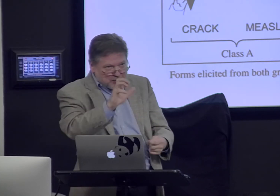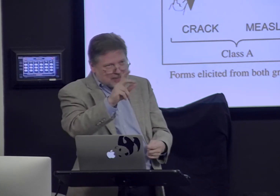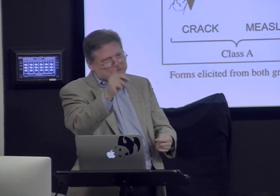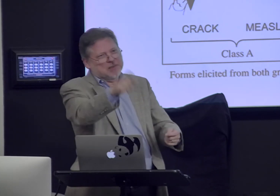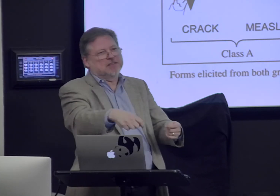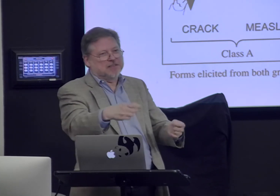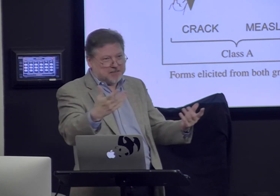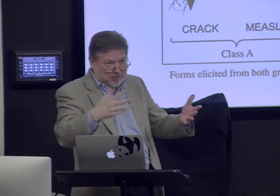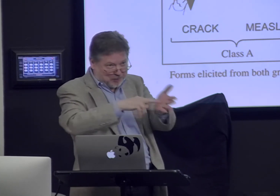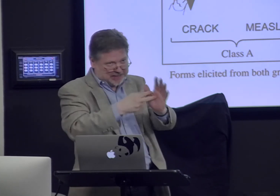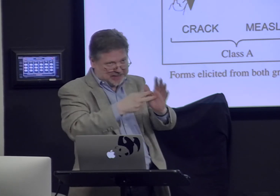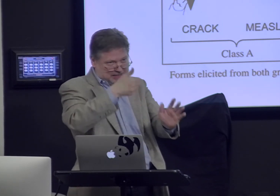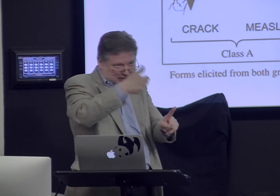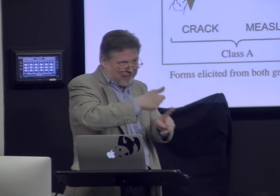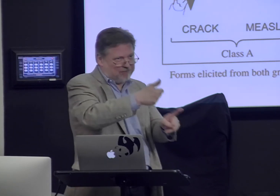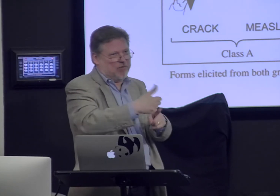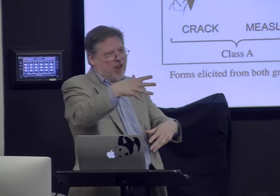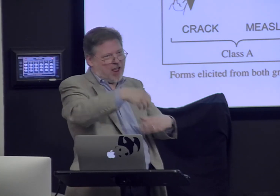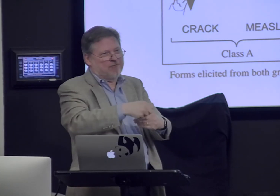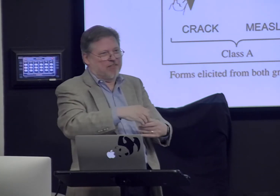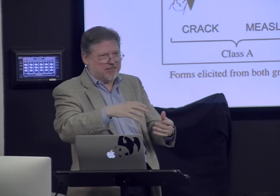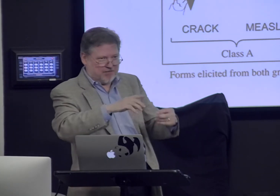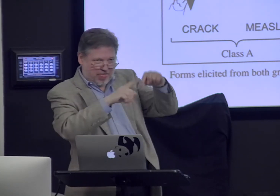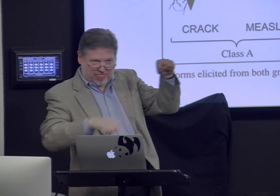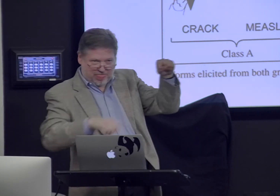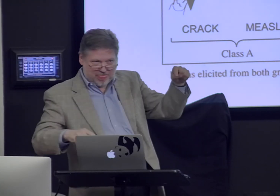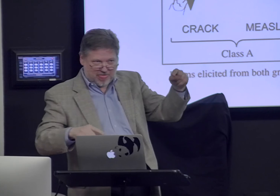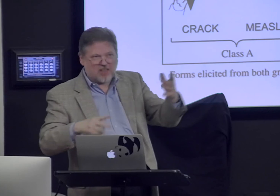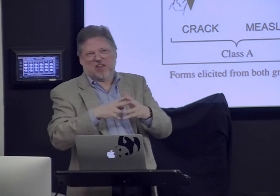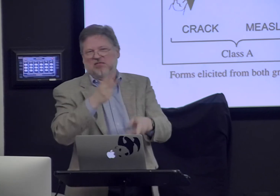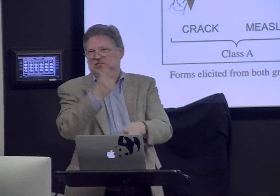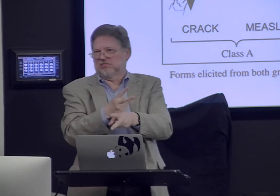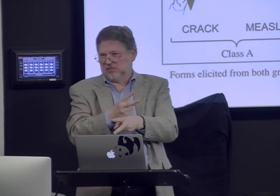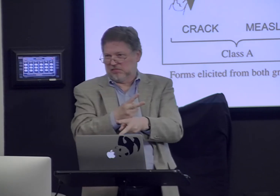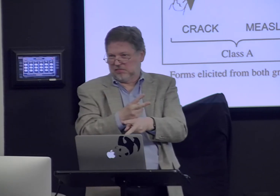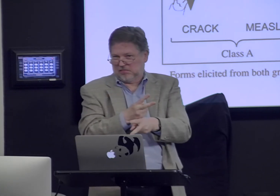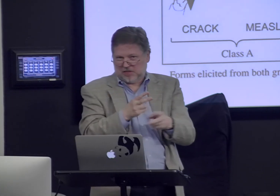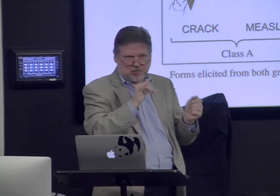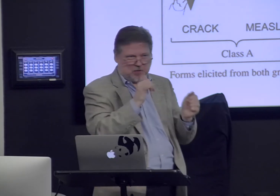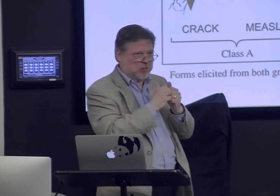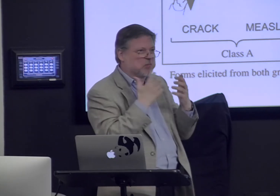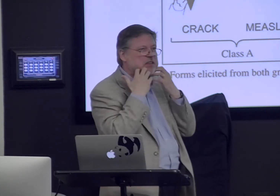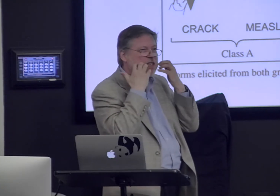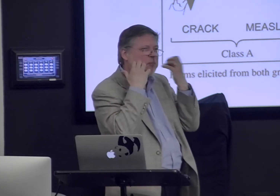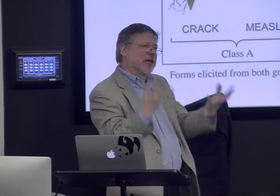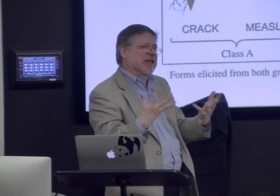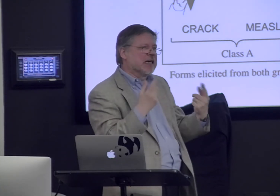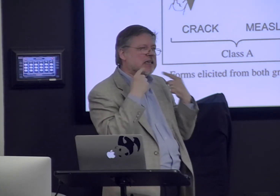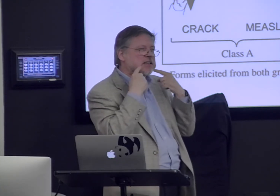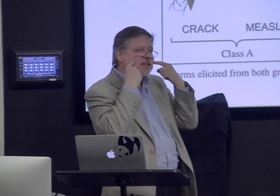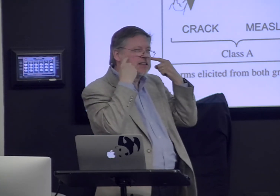crack? We know that there is something in the meaning when we refer to like a crack in the